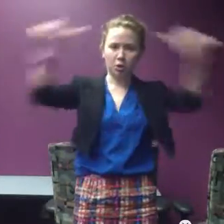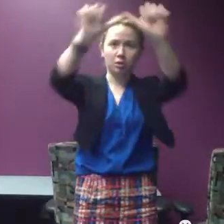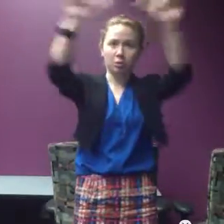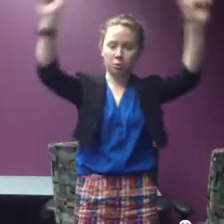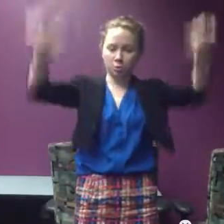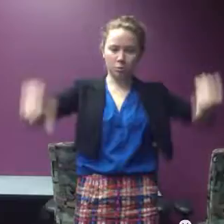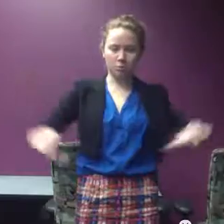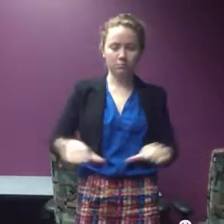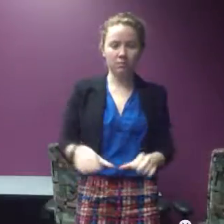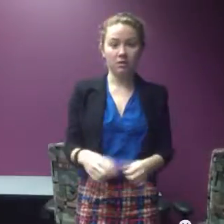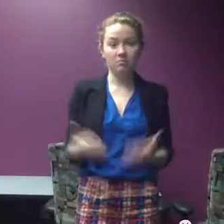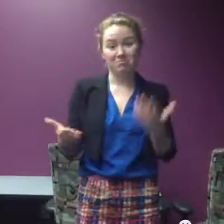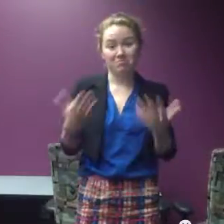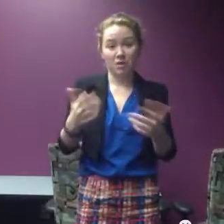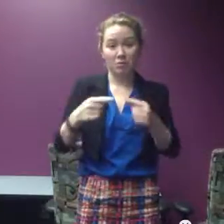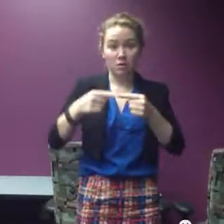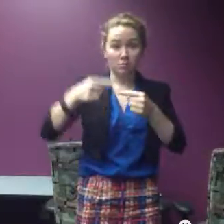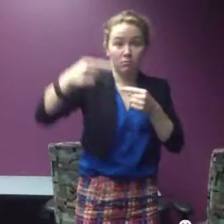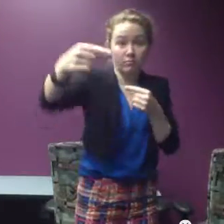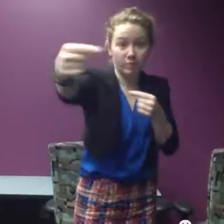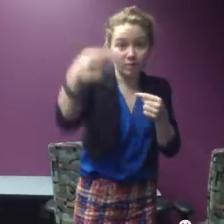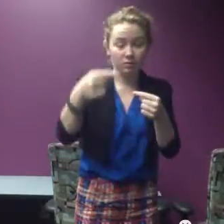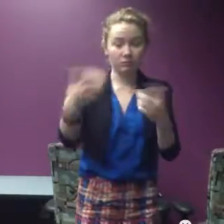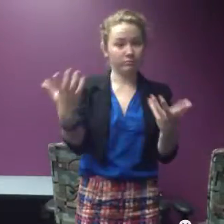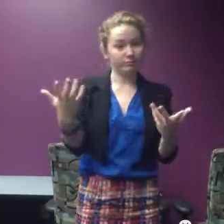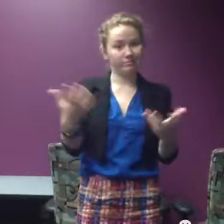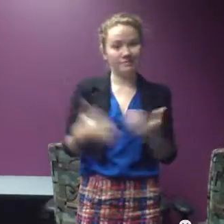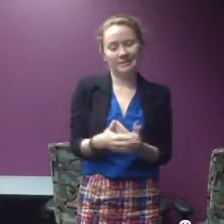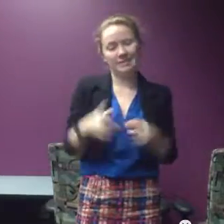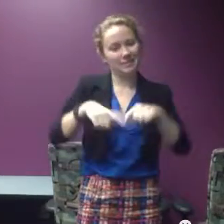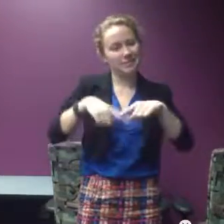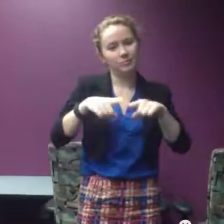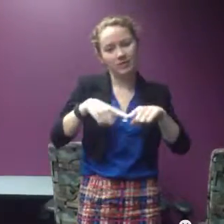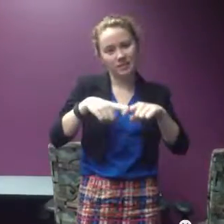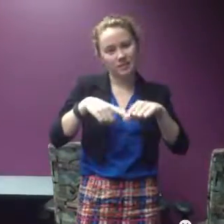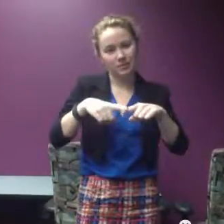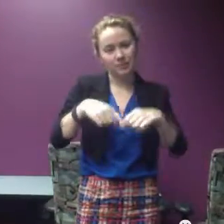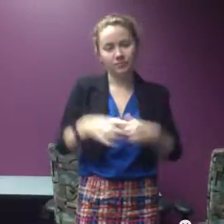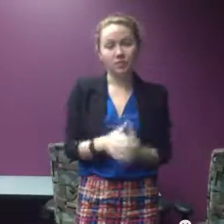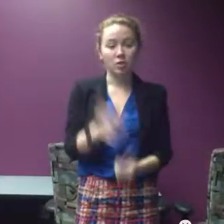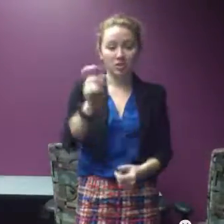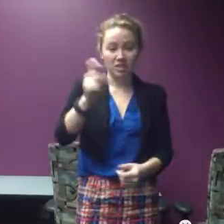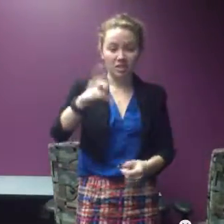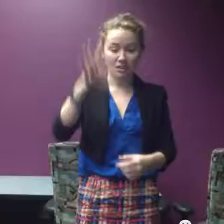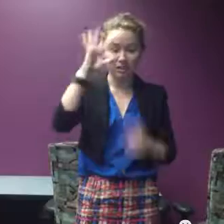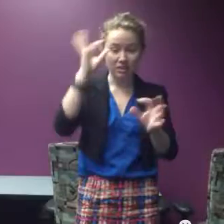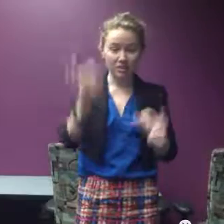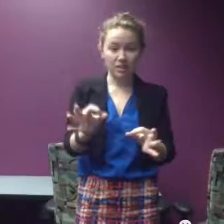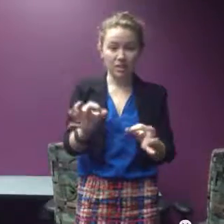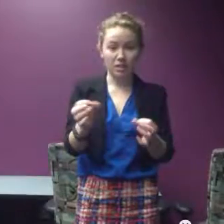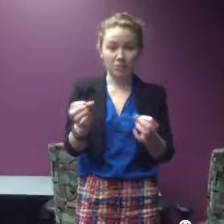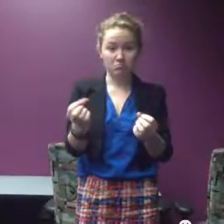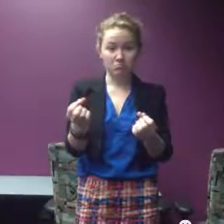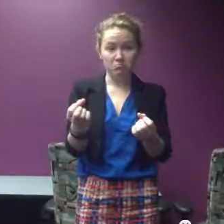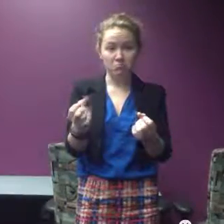If it's a very large shape, maybe it's a mile. It really greatly just depends.